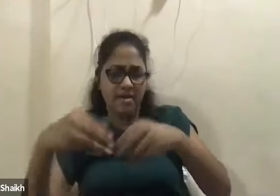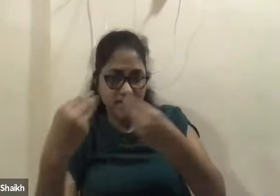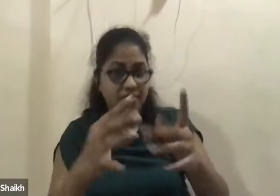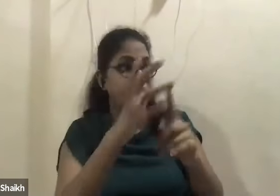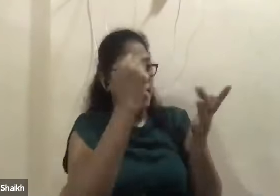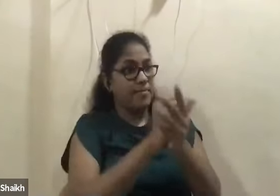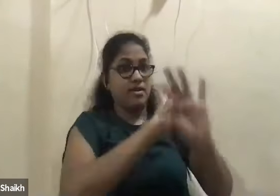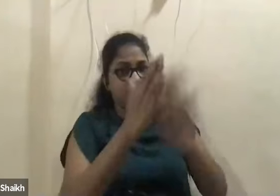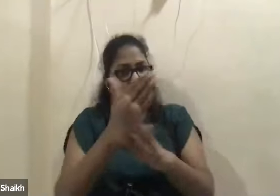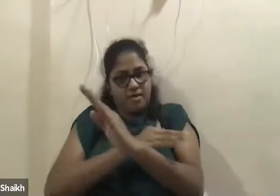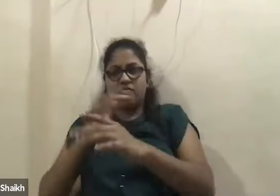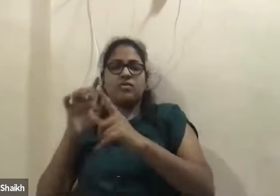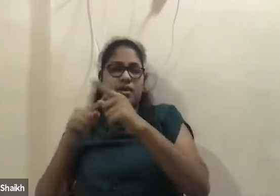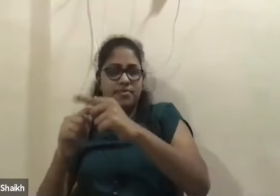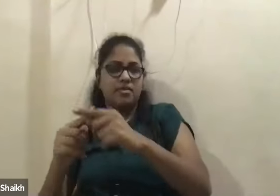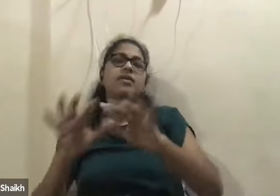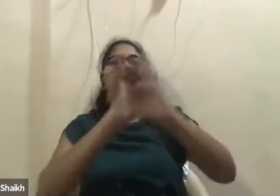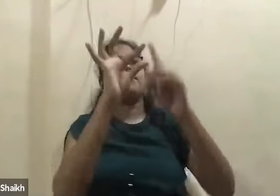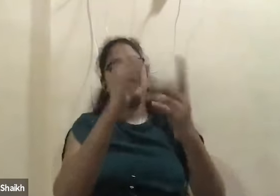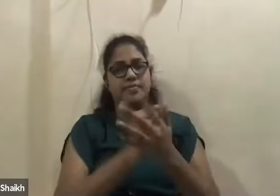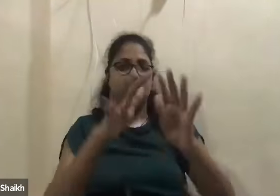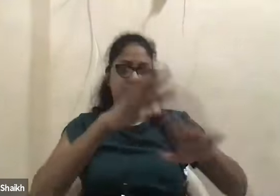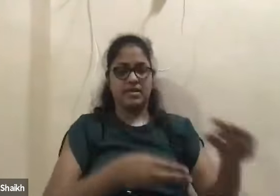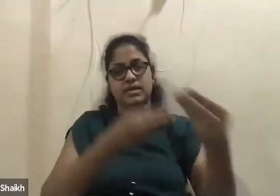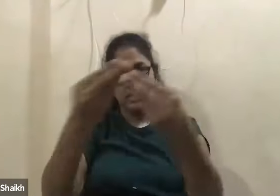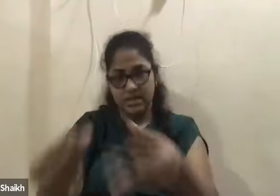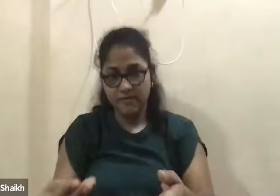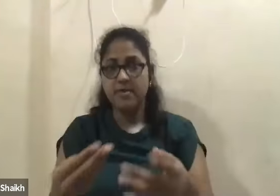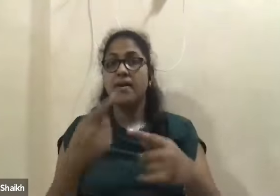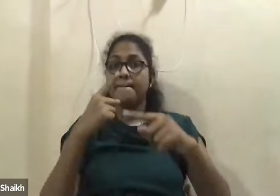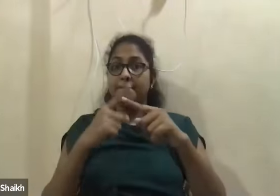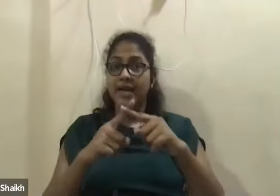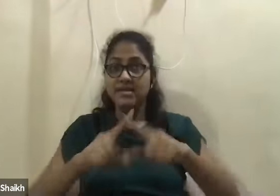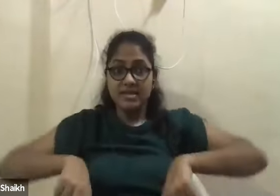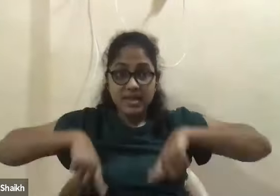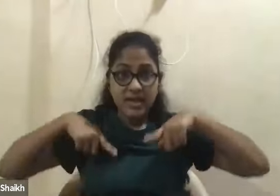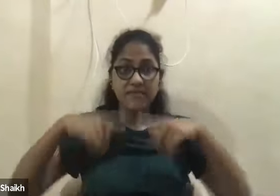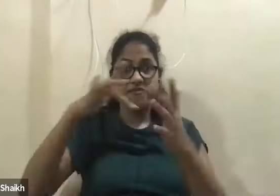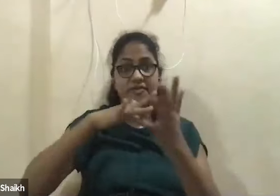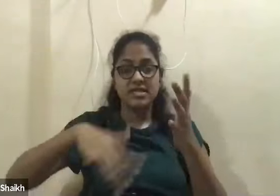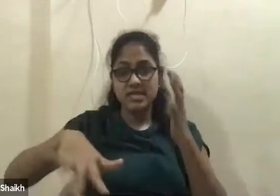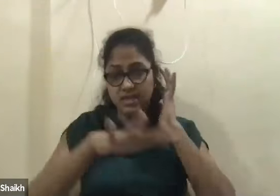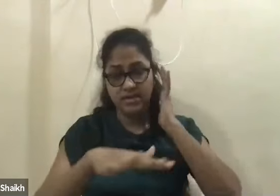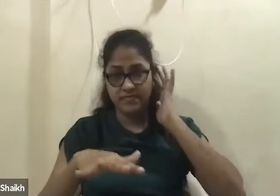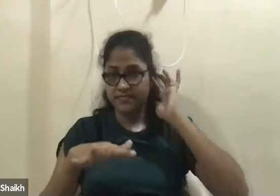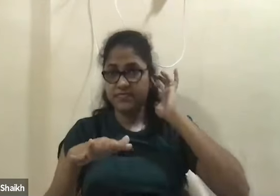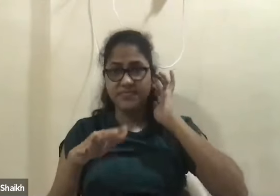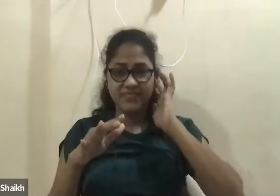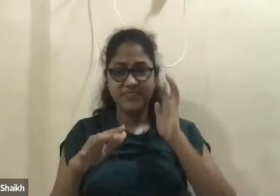And the applicant must be living in vicinity to where the person of disability is. Local level